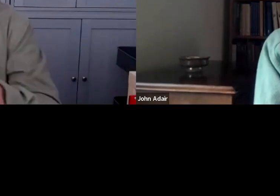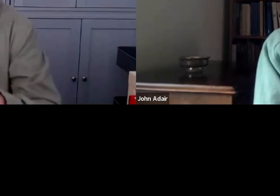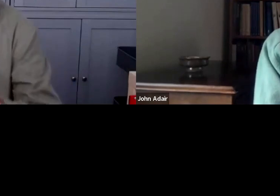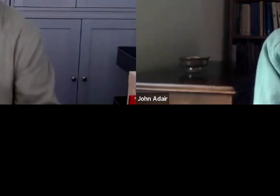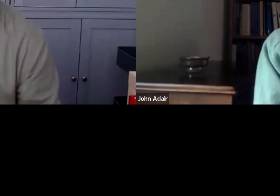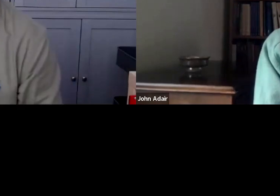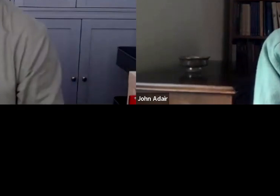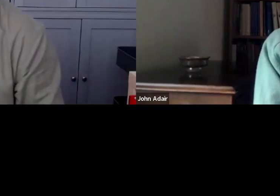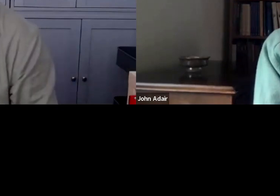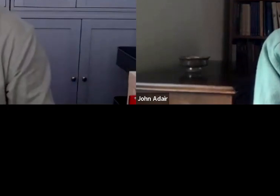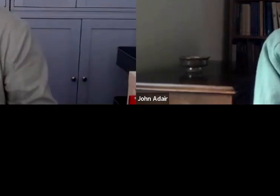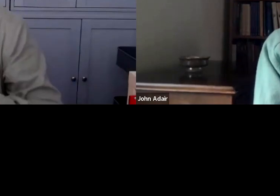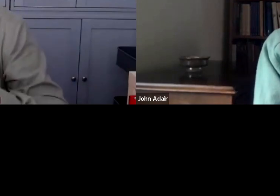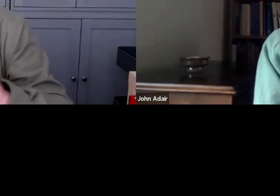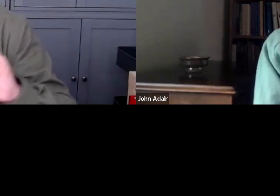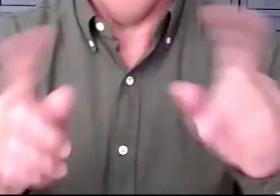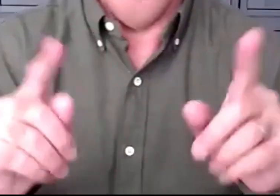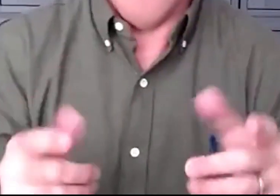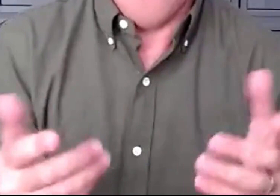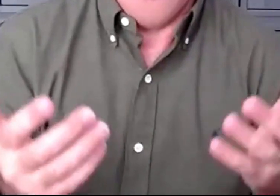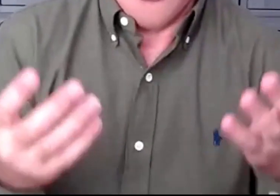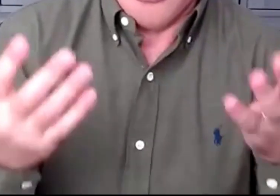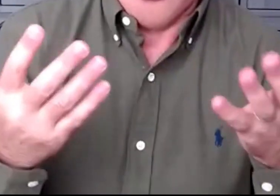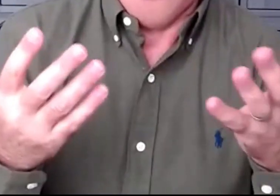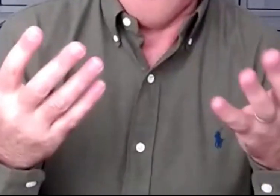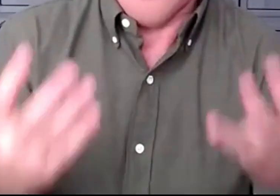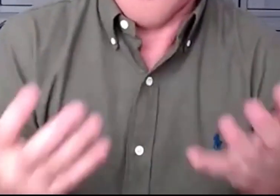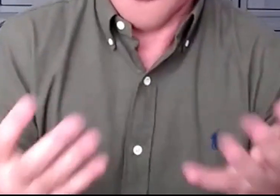starting your leadership careers.